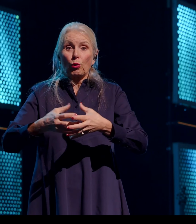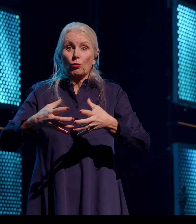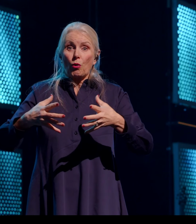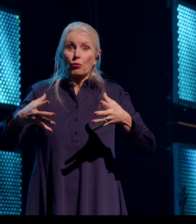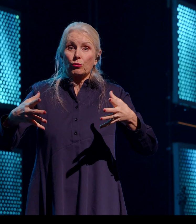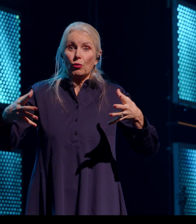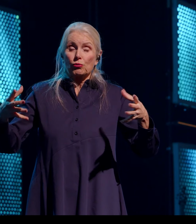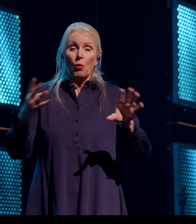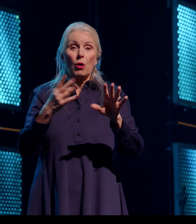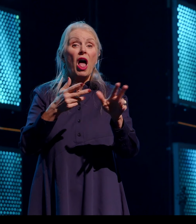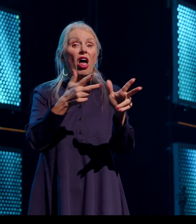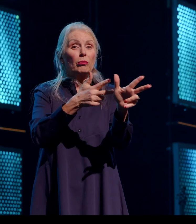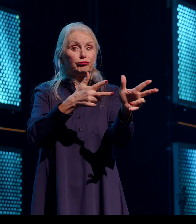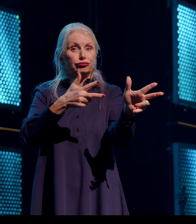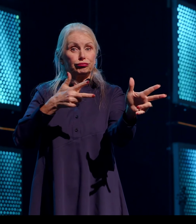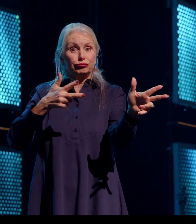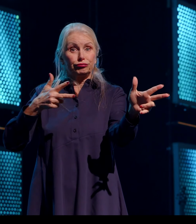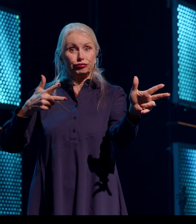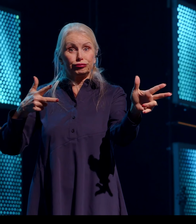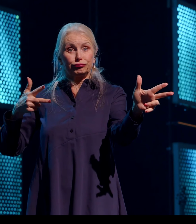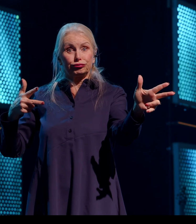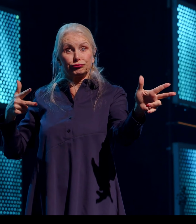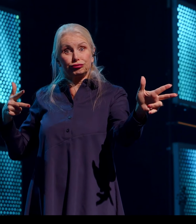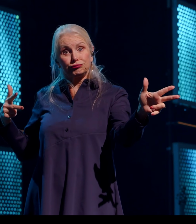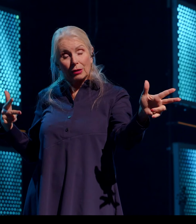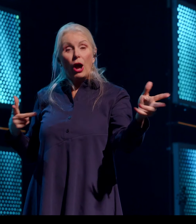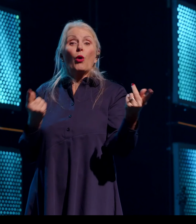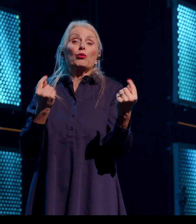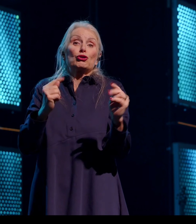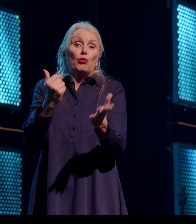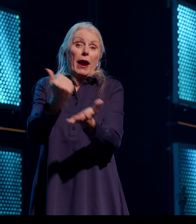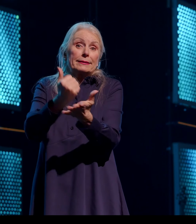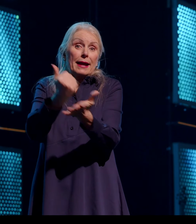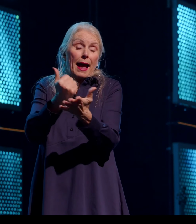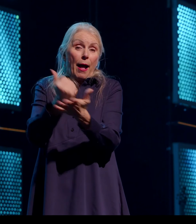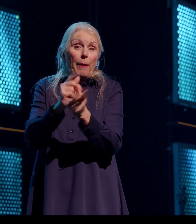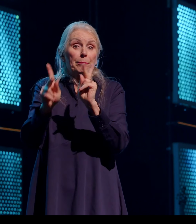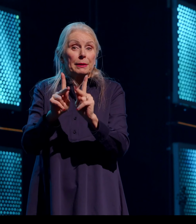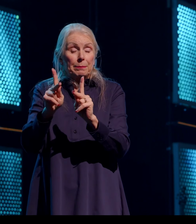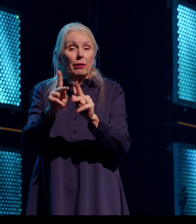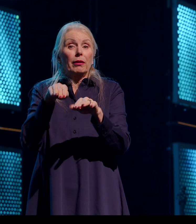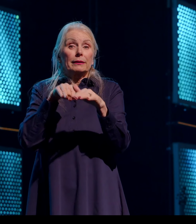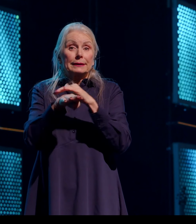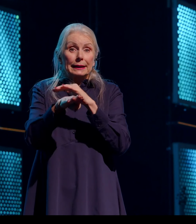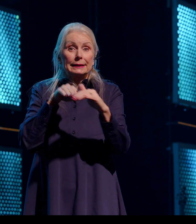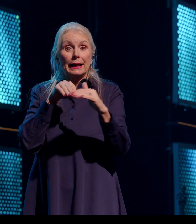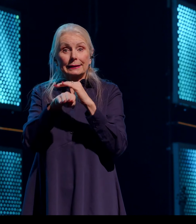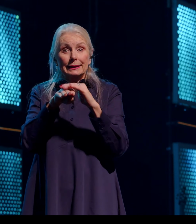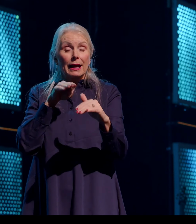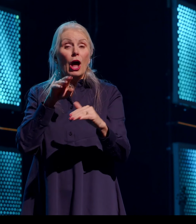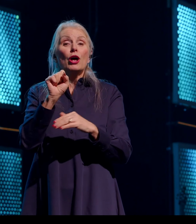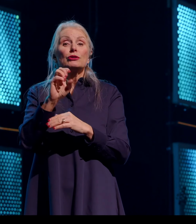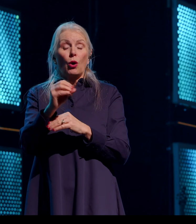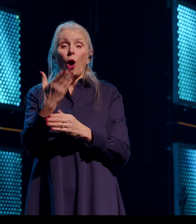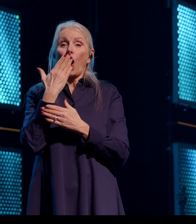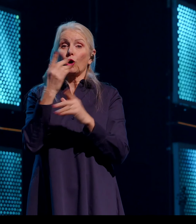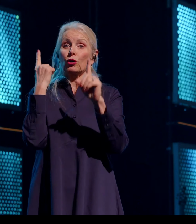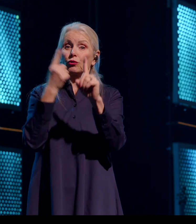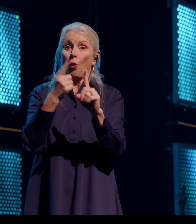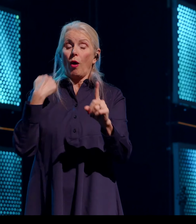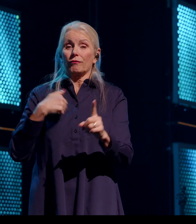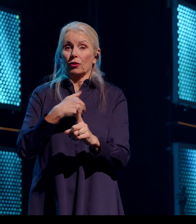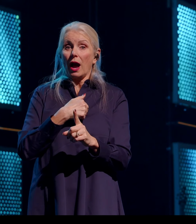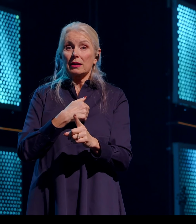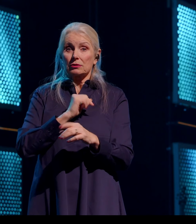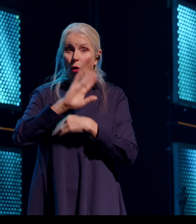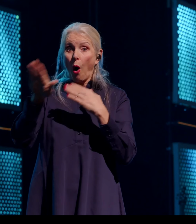lines are long, and trying to make things more convenient for our church family in coming to church, but also in leaving. I think a good goal for all of us to have, I've heard